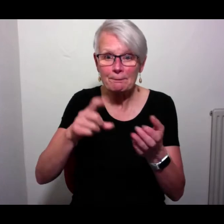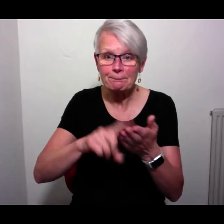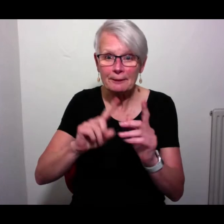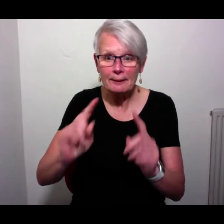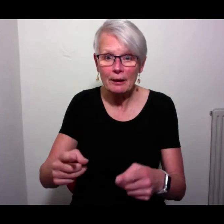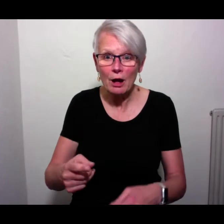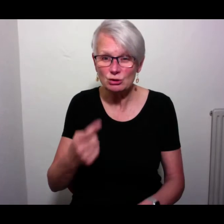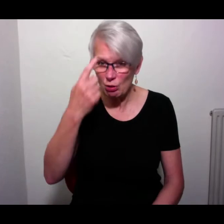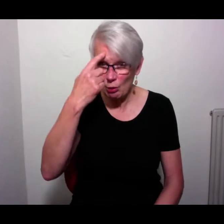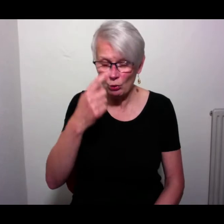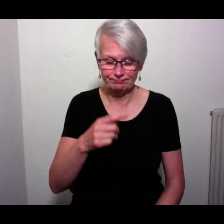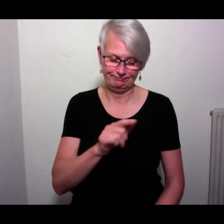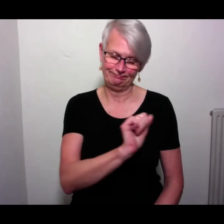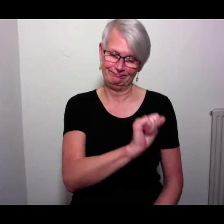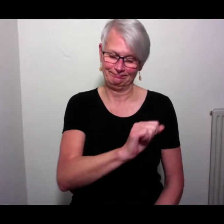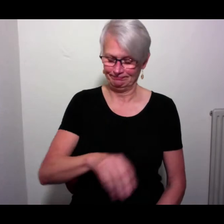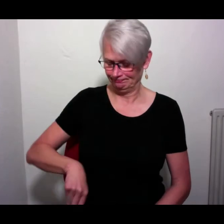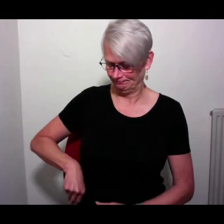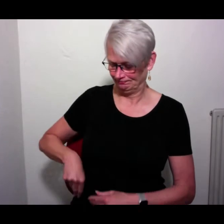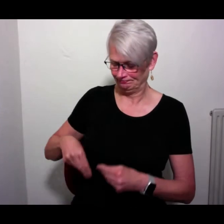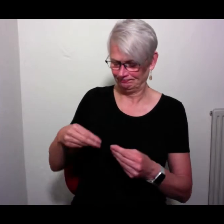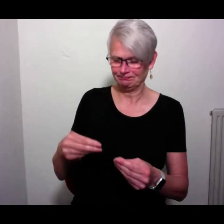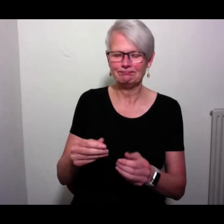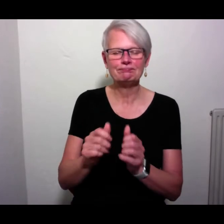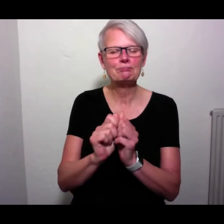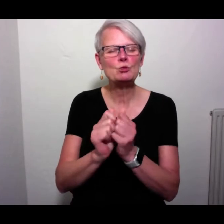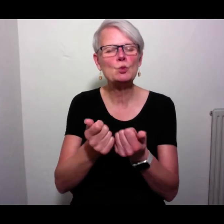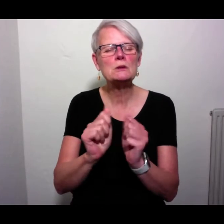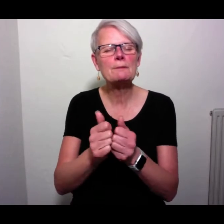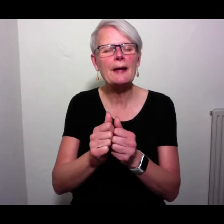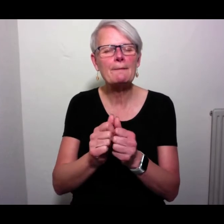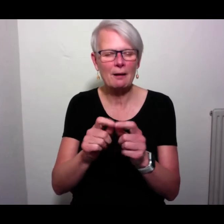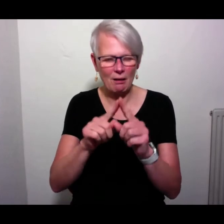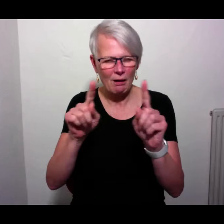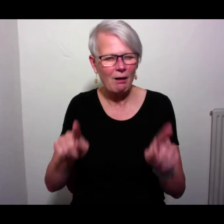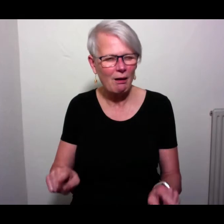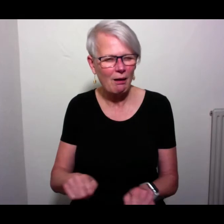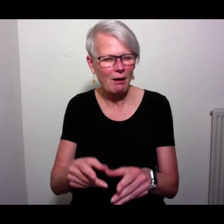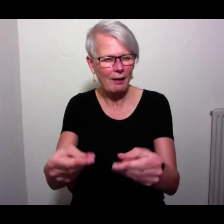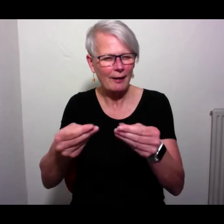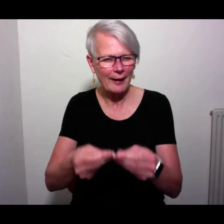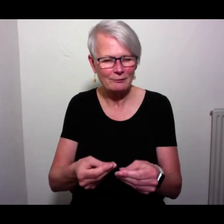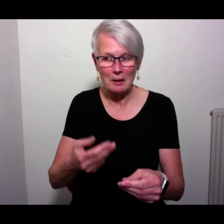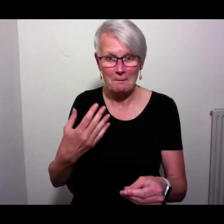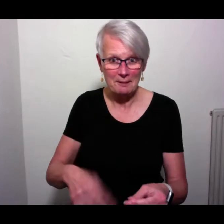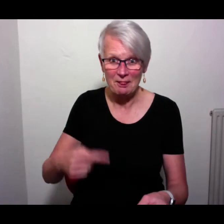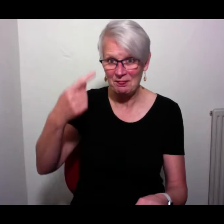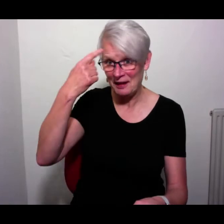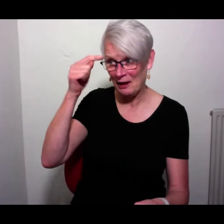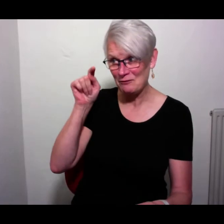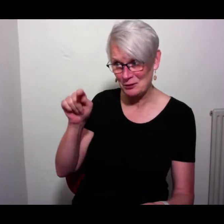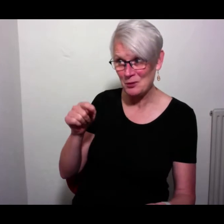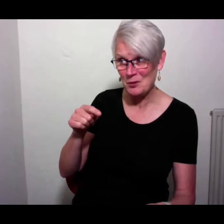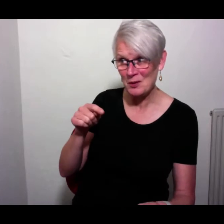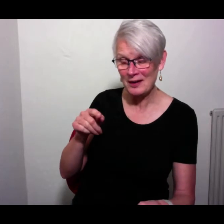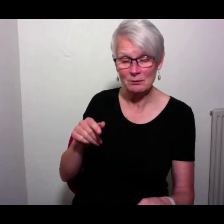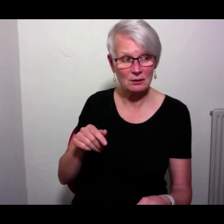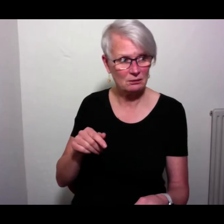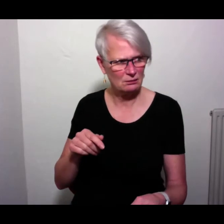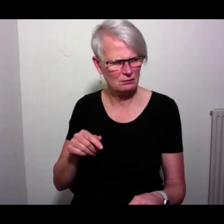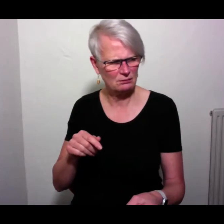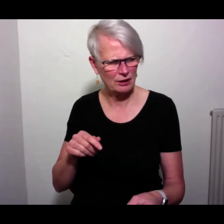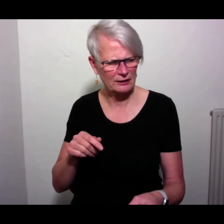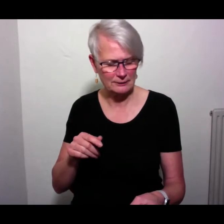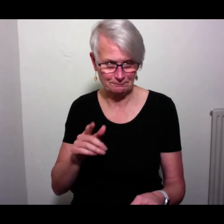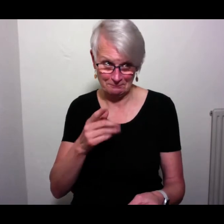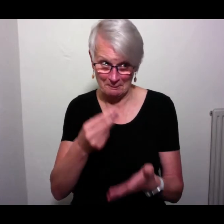enough money to pay the bills. She pulls out an article from the regional newspaper. I thought of you, she